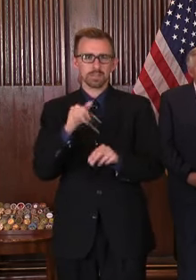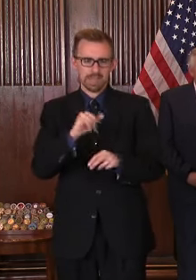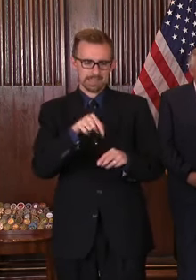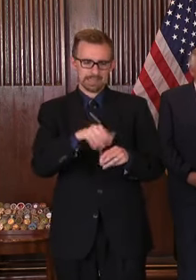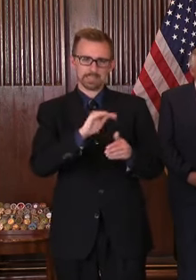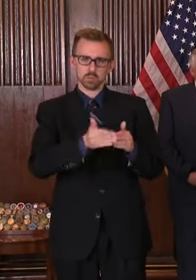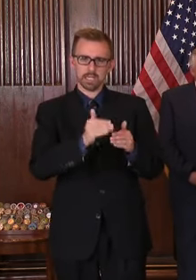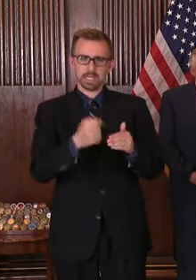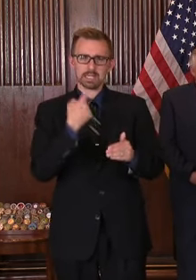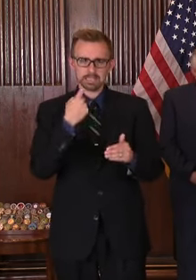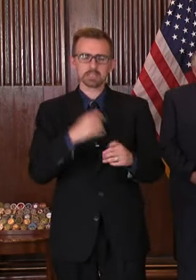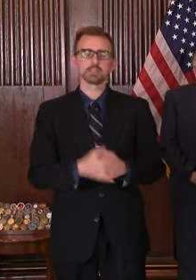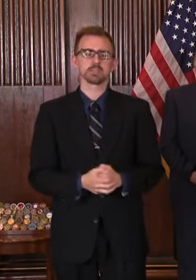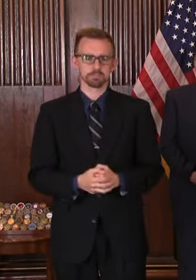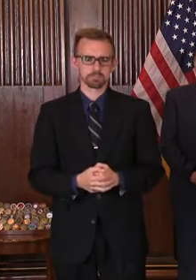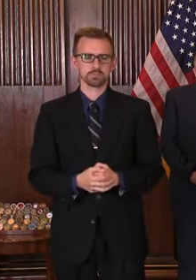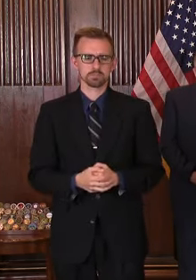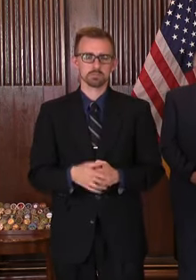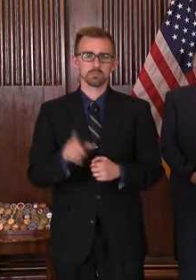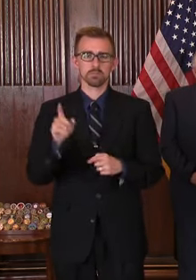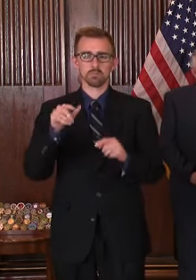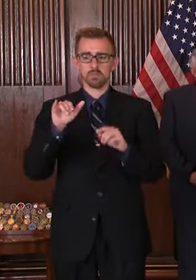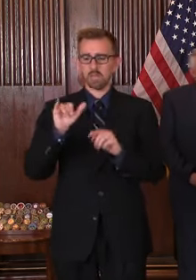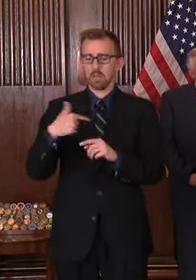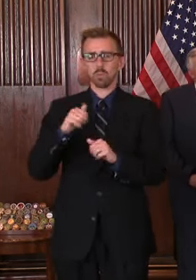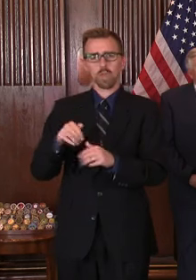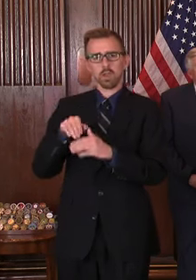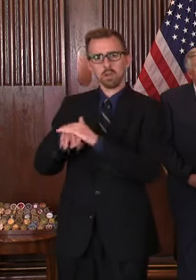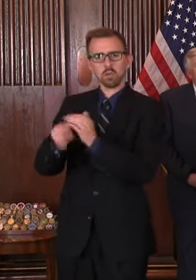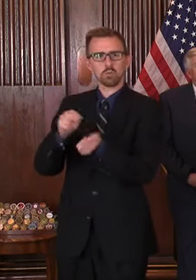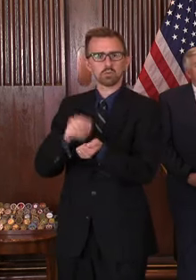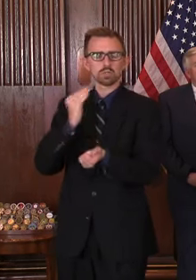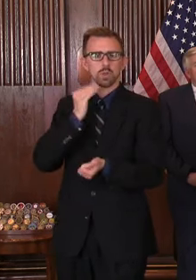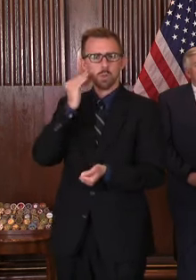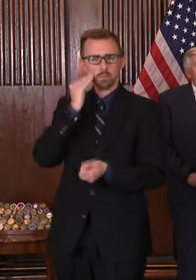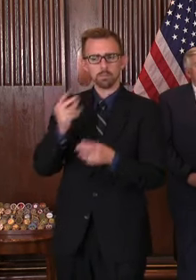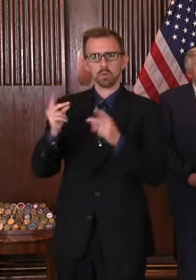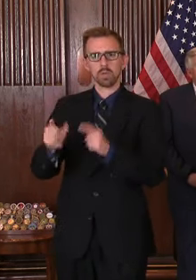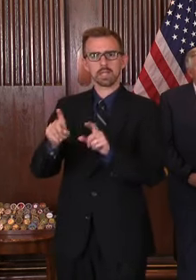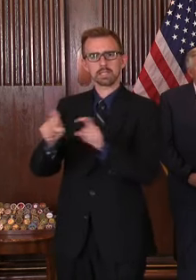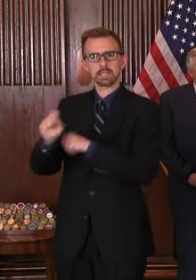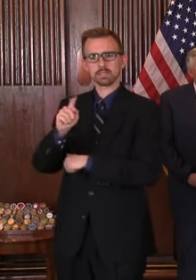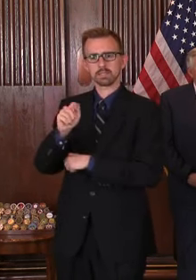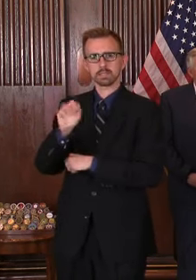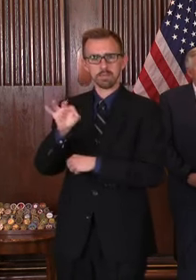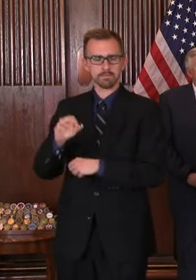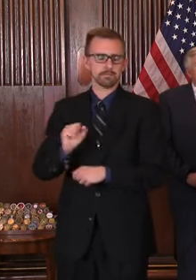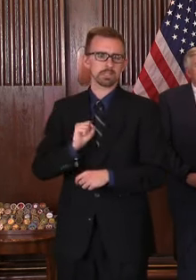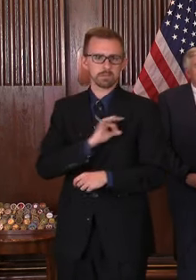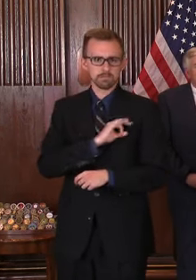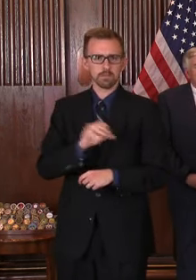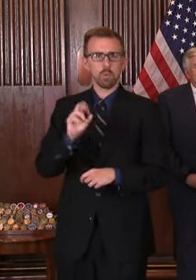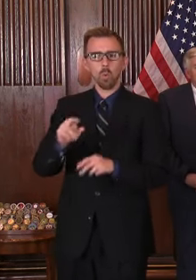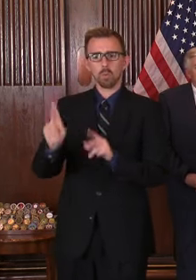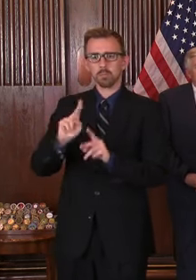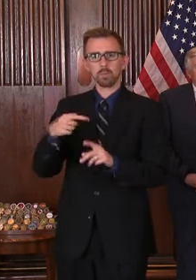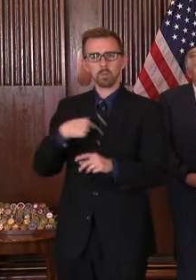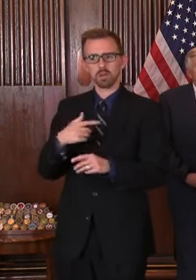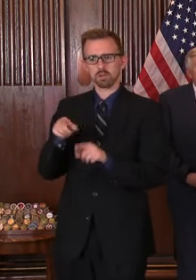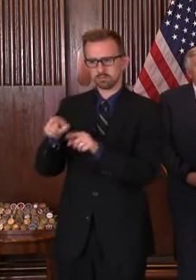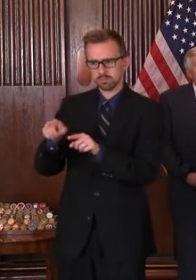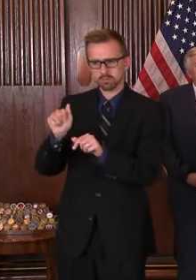with you, where we can go into a nursing home and quickly test staff or people that were worried about,